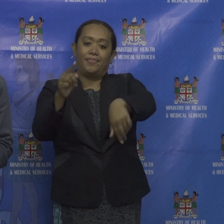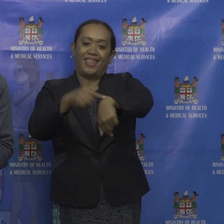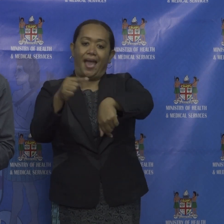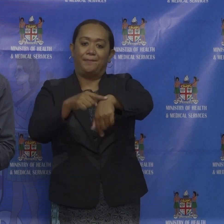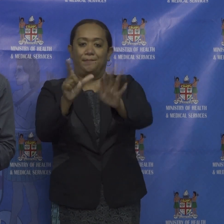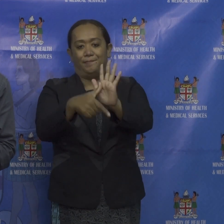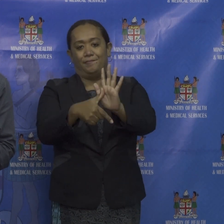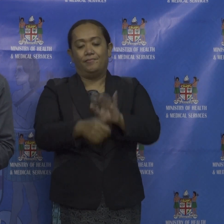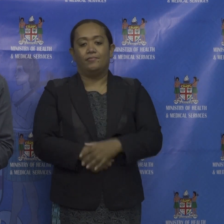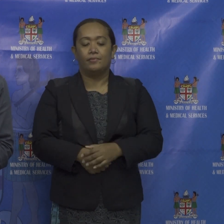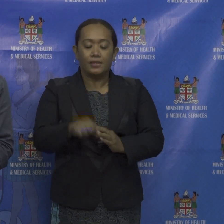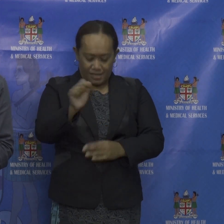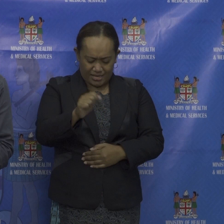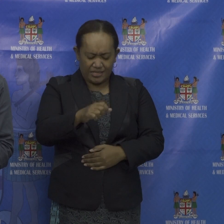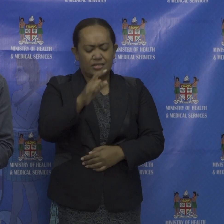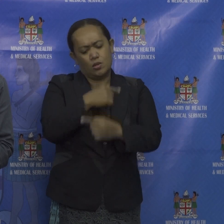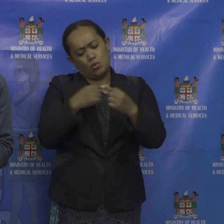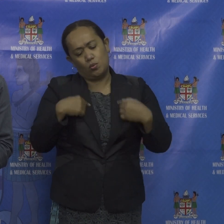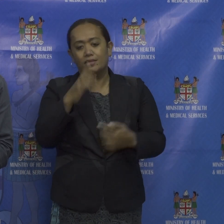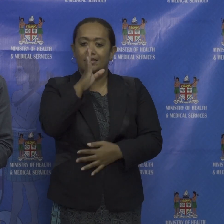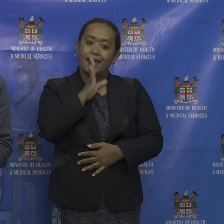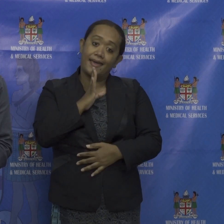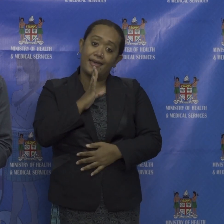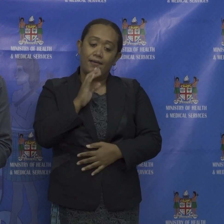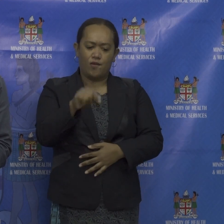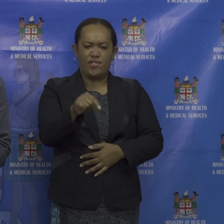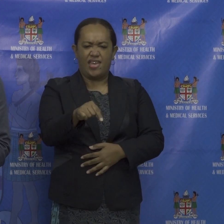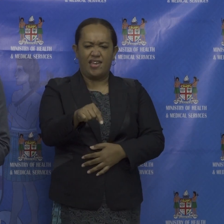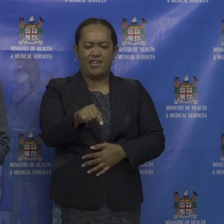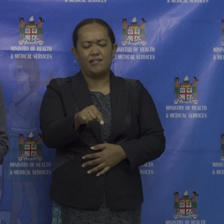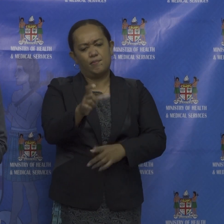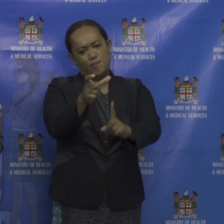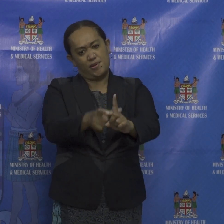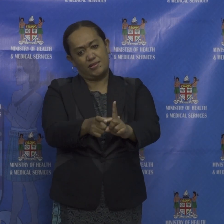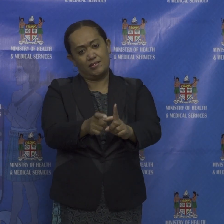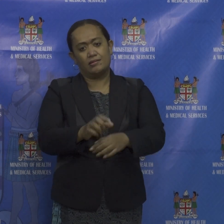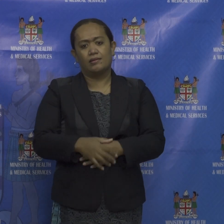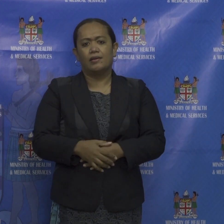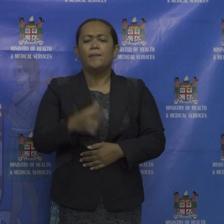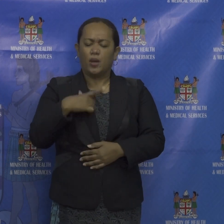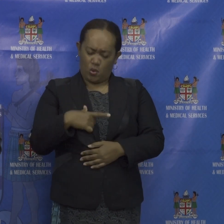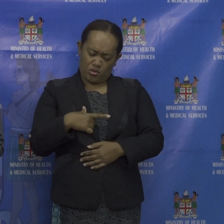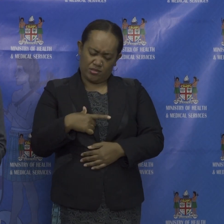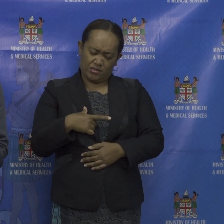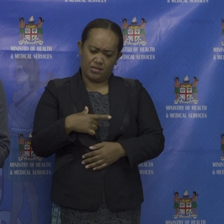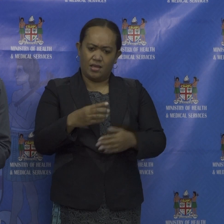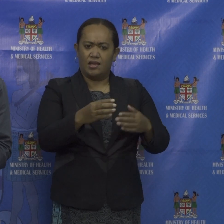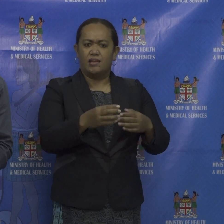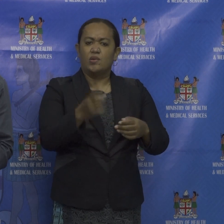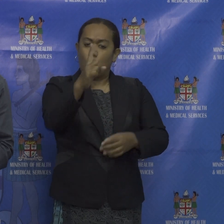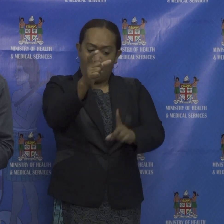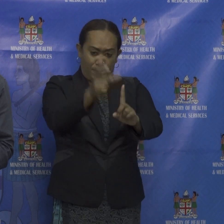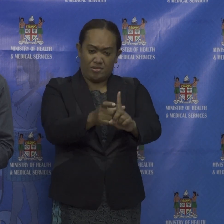We are devastated by this loss. For the teams of doctors and nurses I lead, one fatality is far too many.